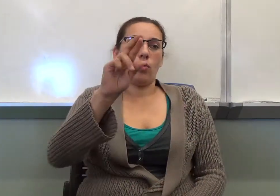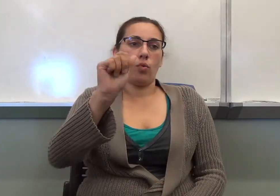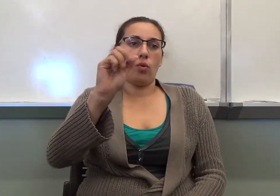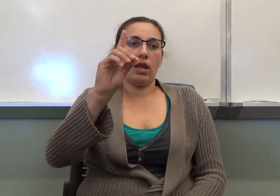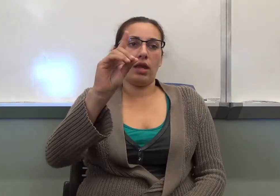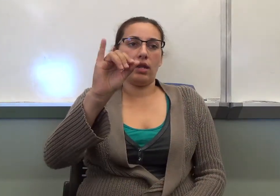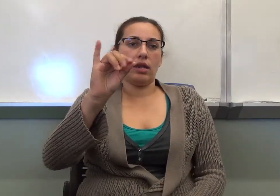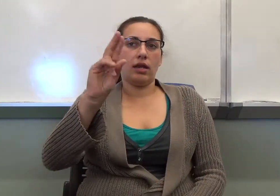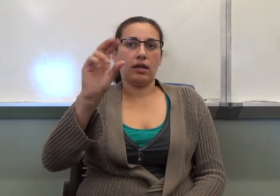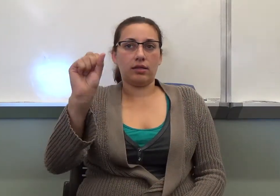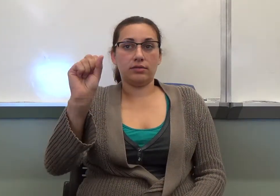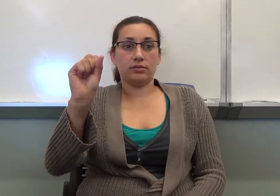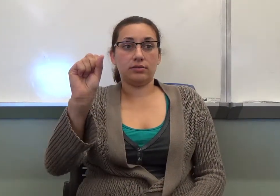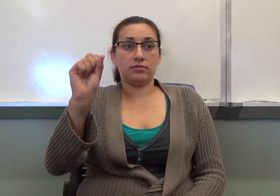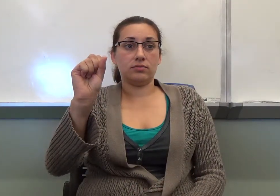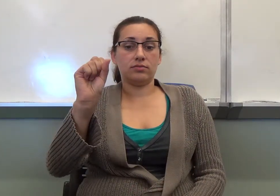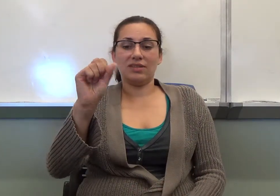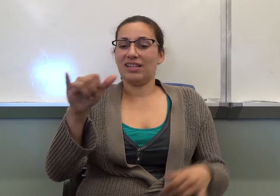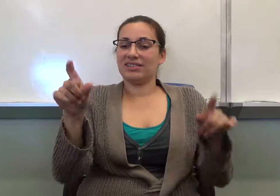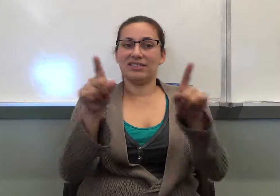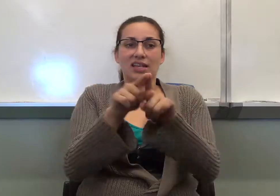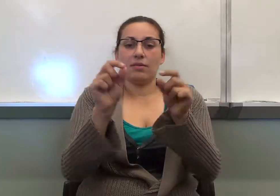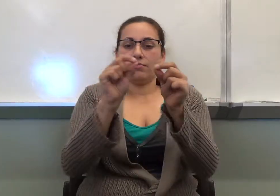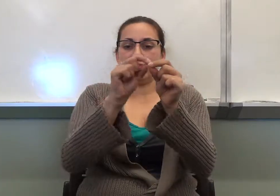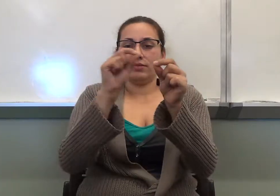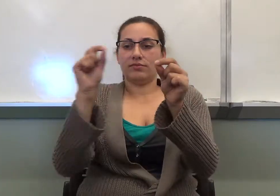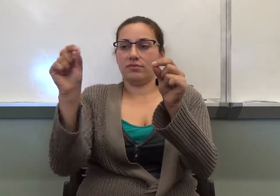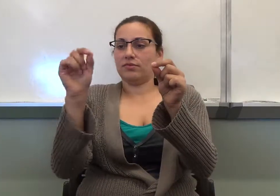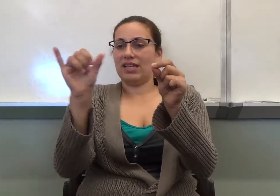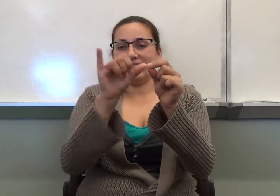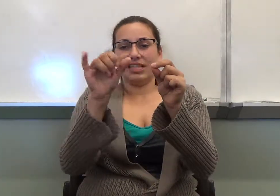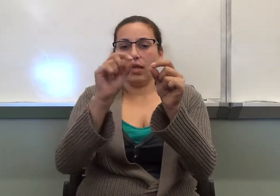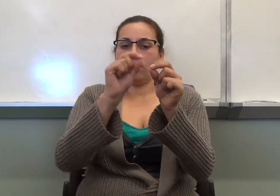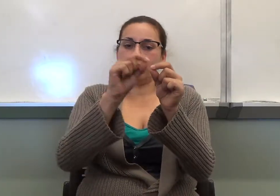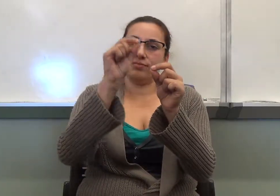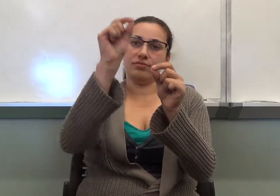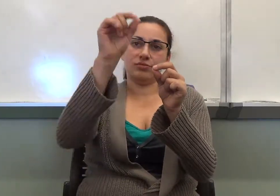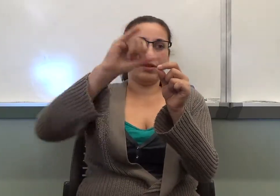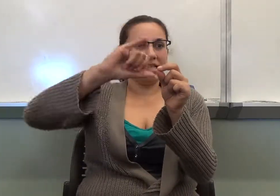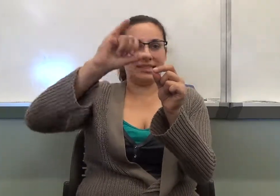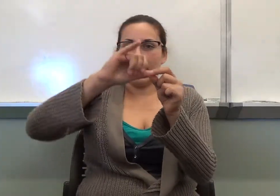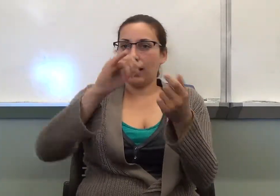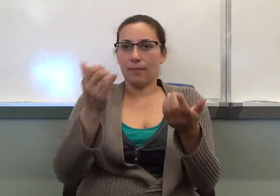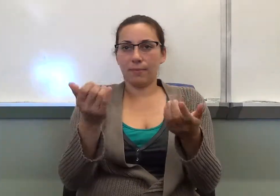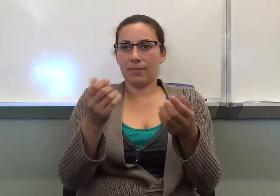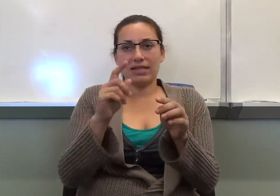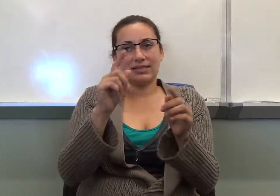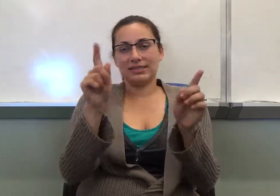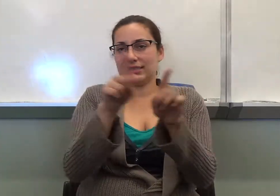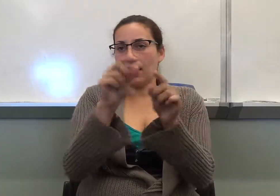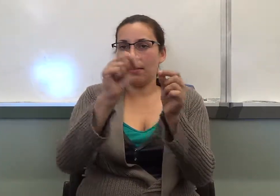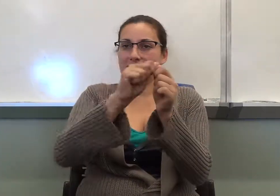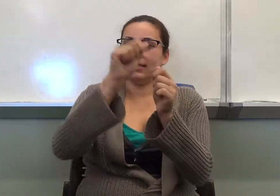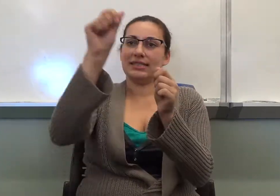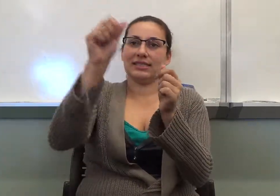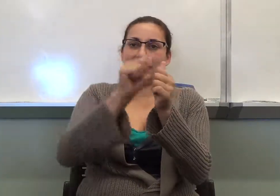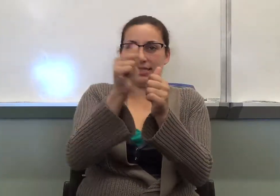on the circle is that same distance, so that's what the definition means. It's a set of points that are the same distance from the center. There's